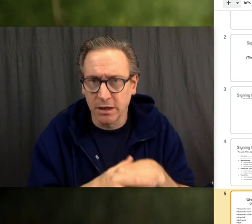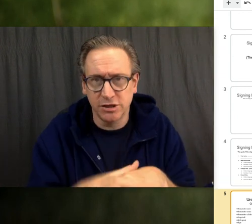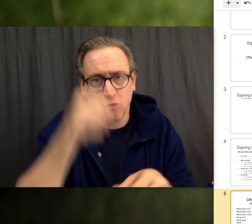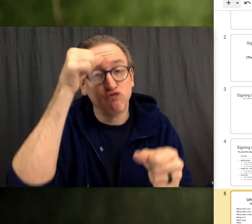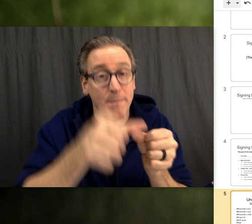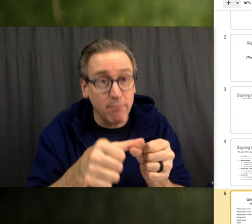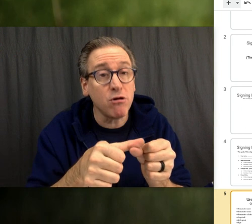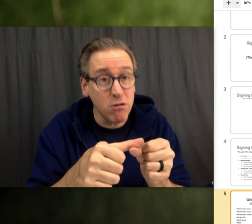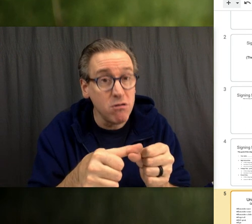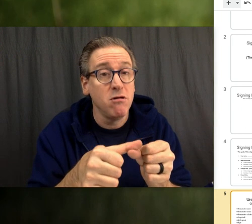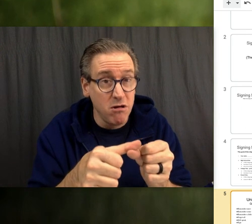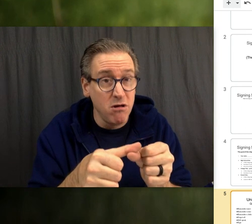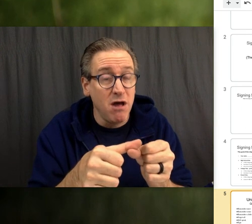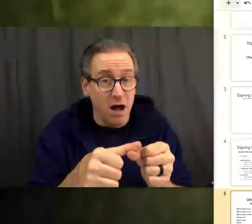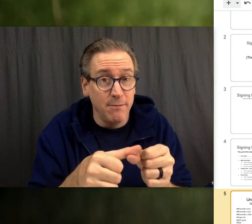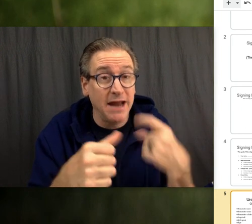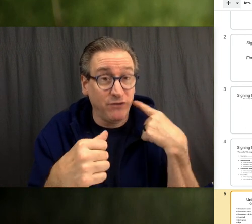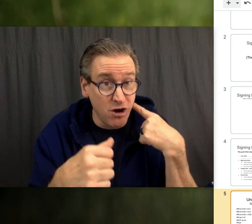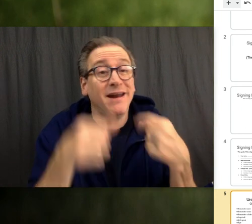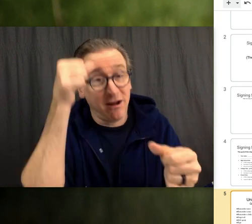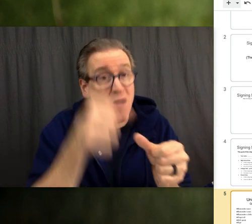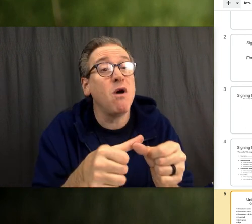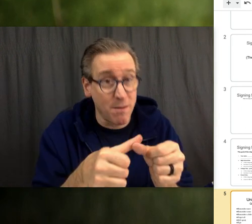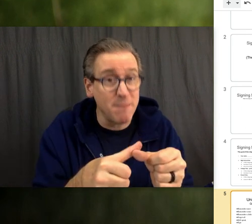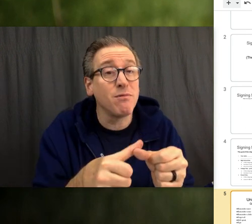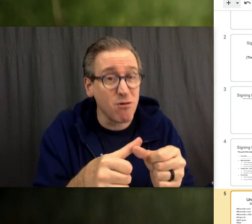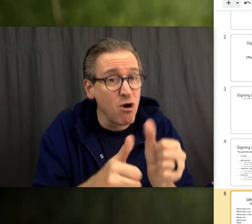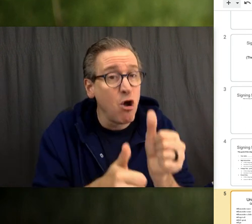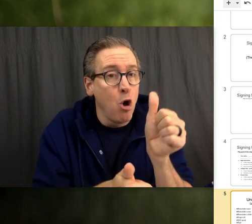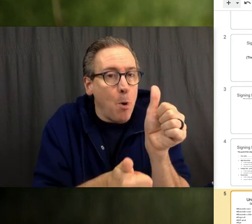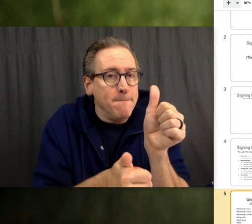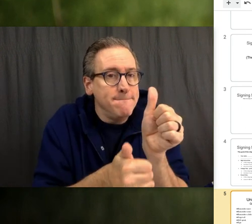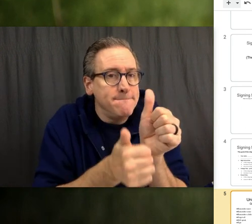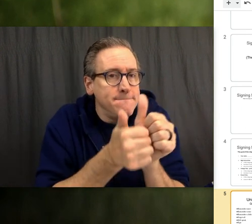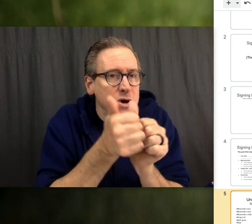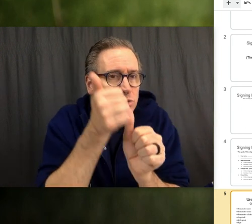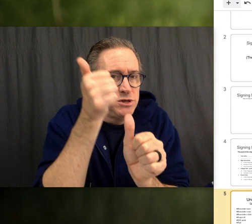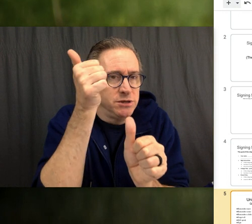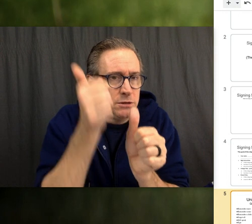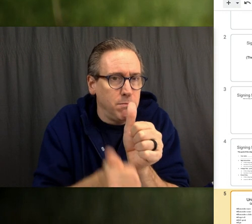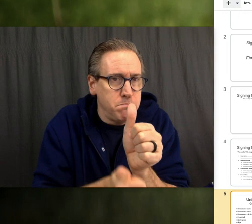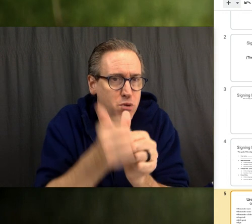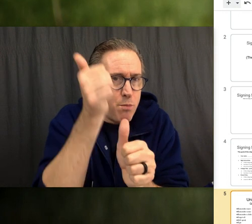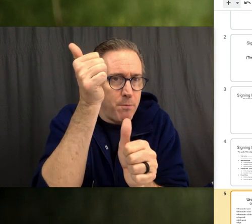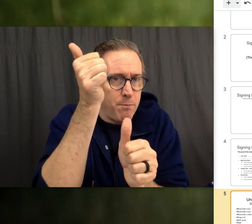maintain. So remember. And if you're nodding, I remember